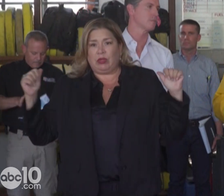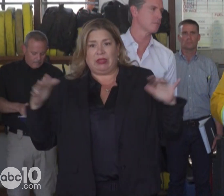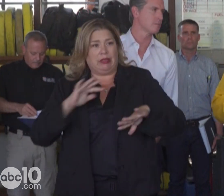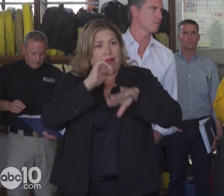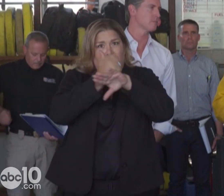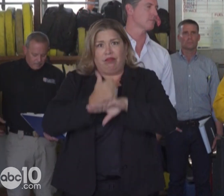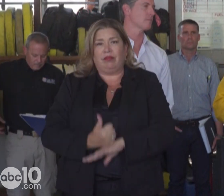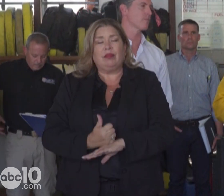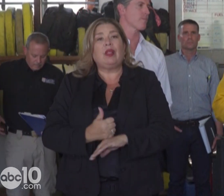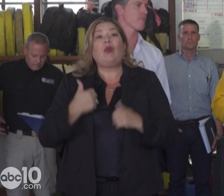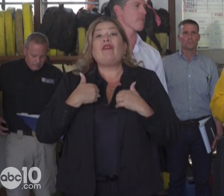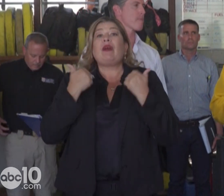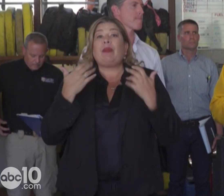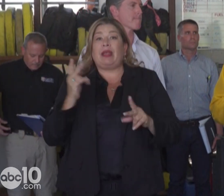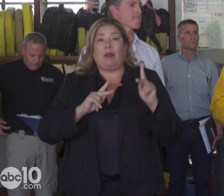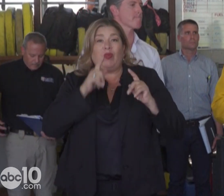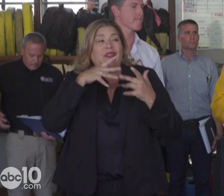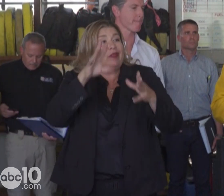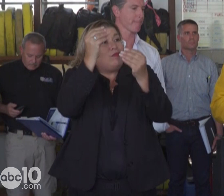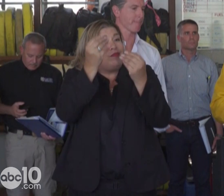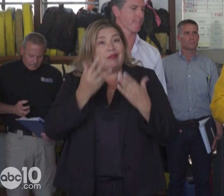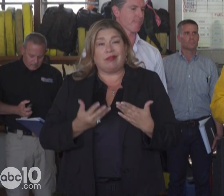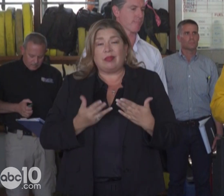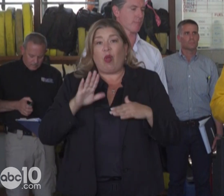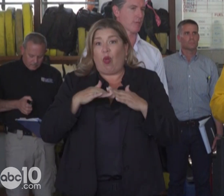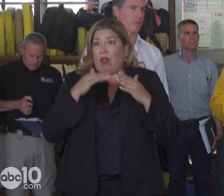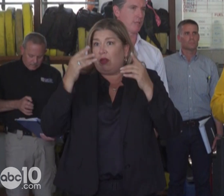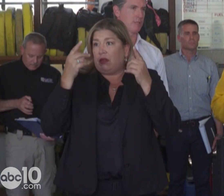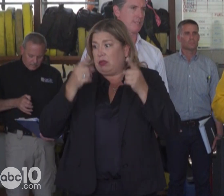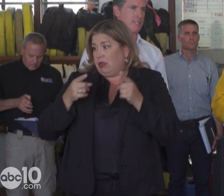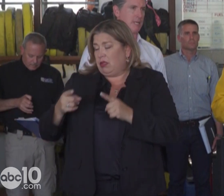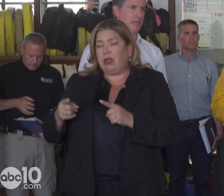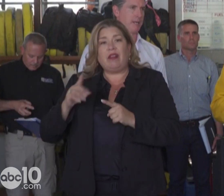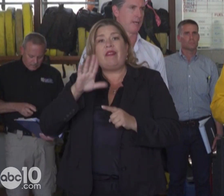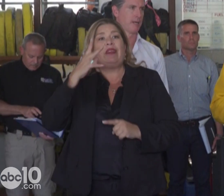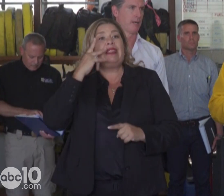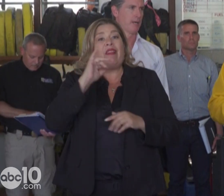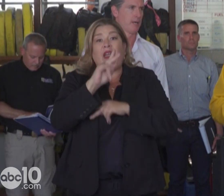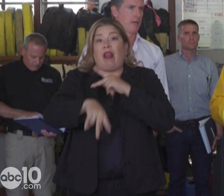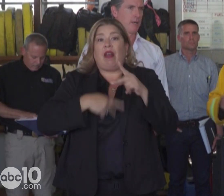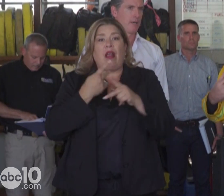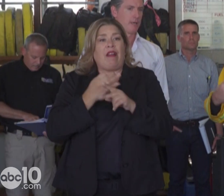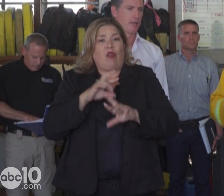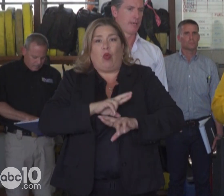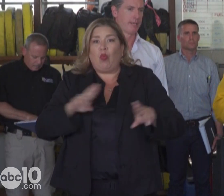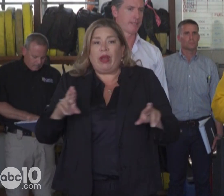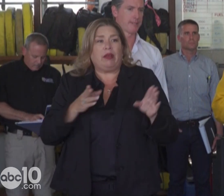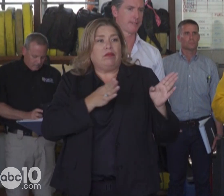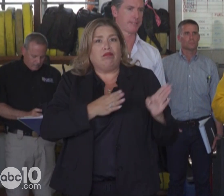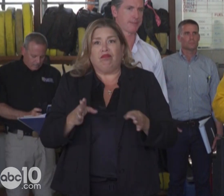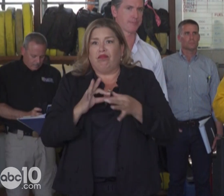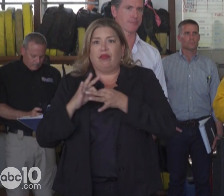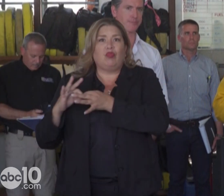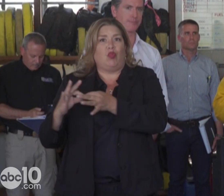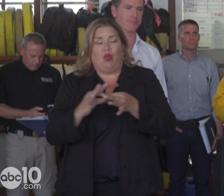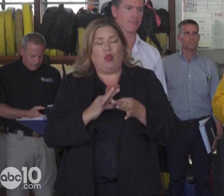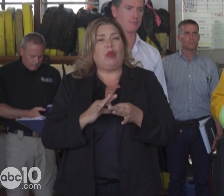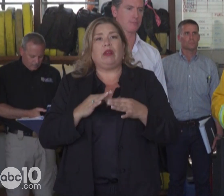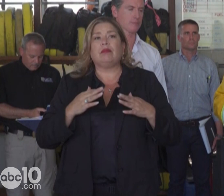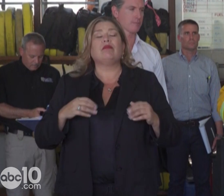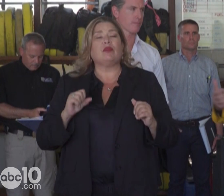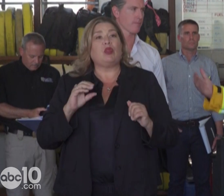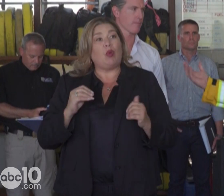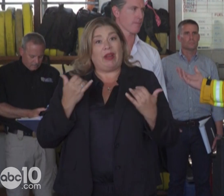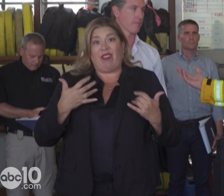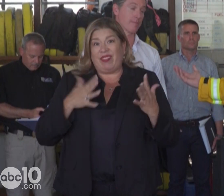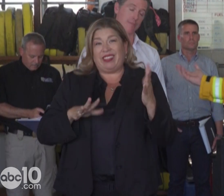And I've had a lot of people who have told me, out of all the incidences they've seen, they have not seen this kind of force come in and this kind of coordination. So having